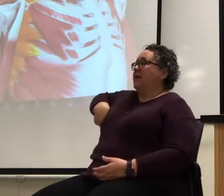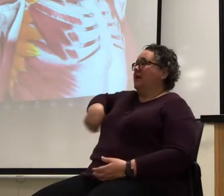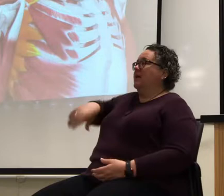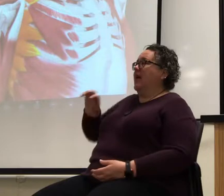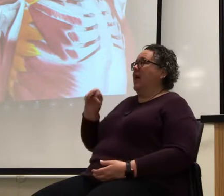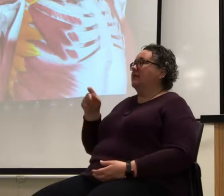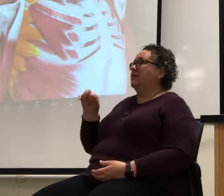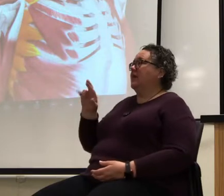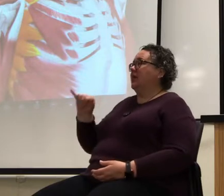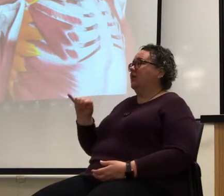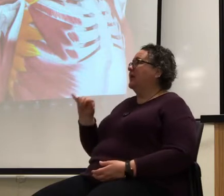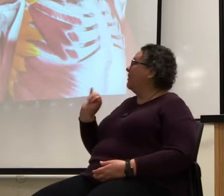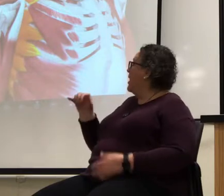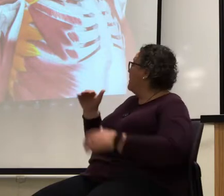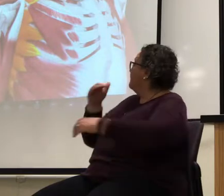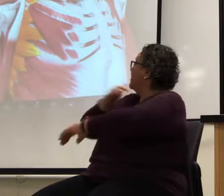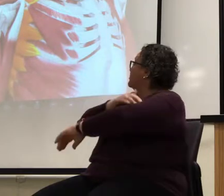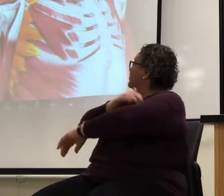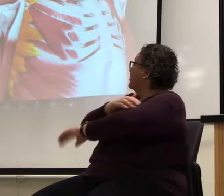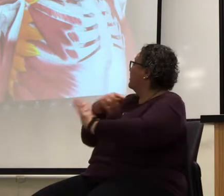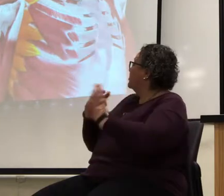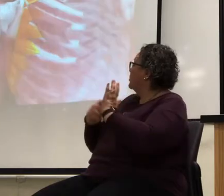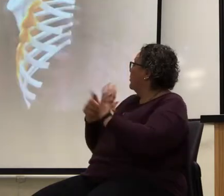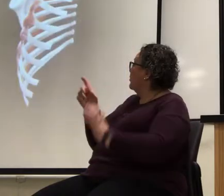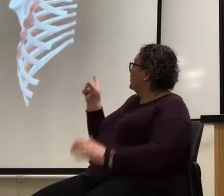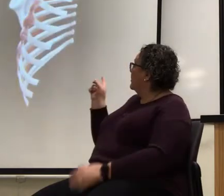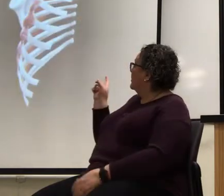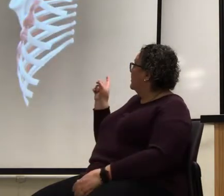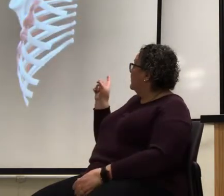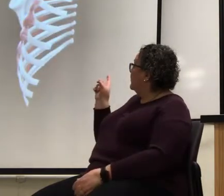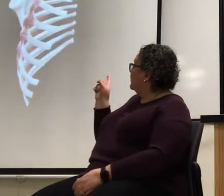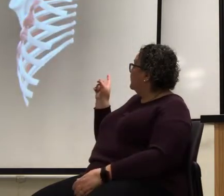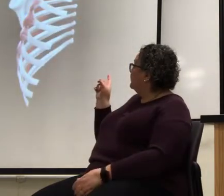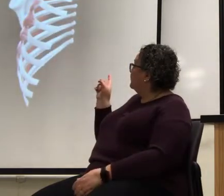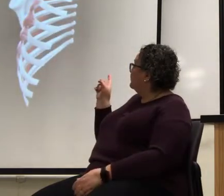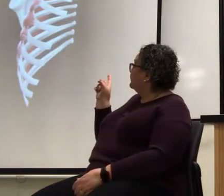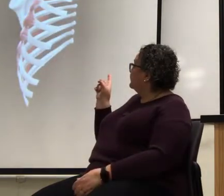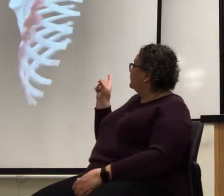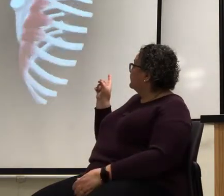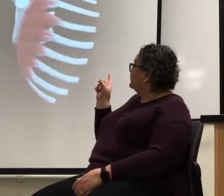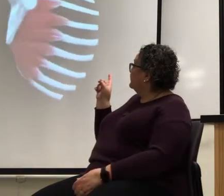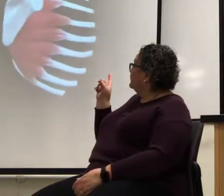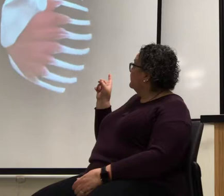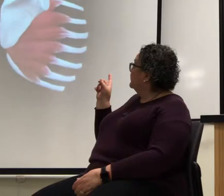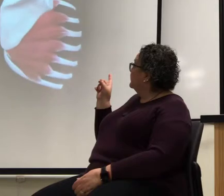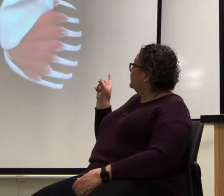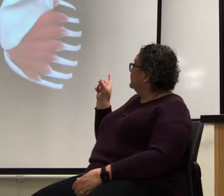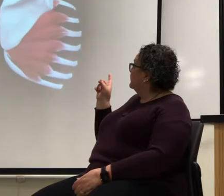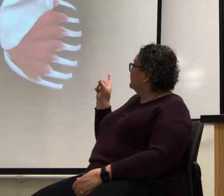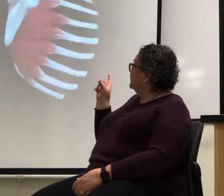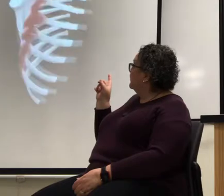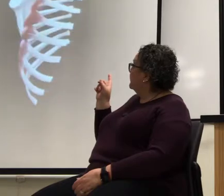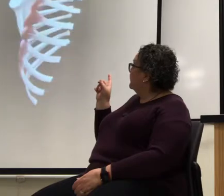region, is this muscle there. Let me isolate it. It's called serratus anterior.